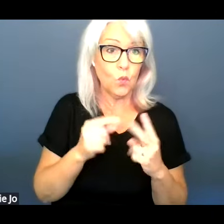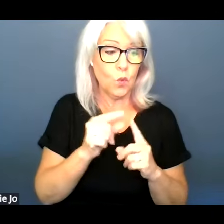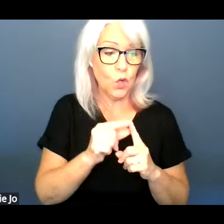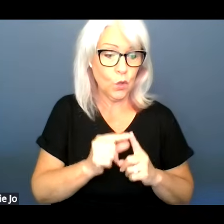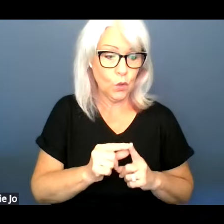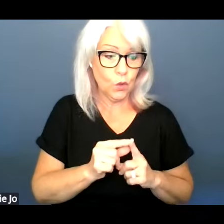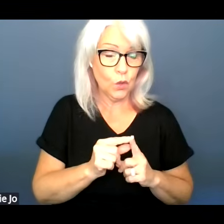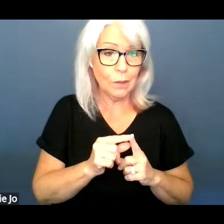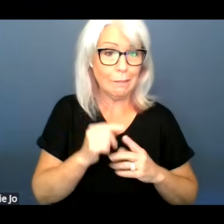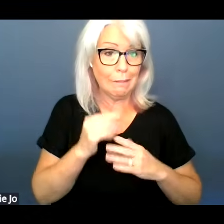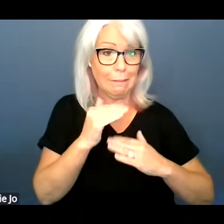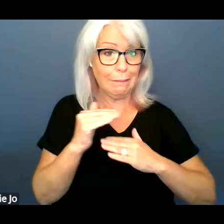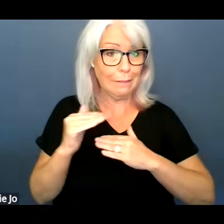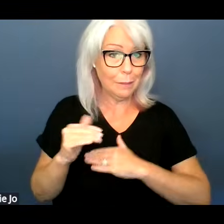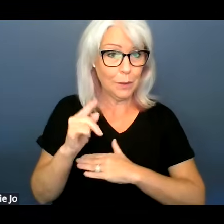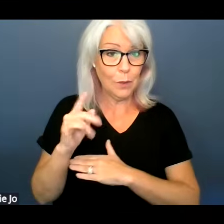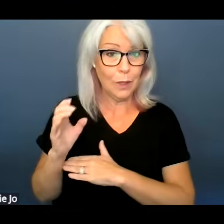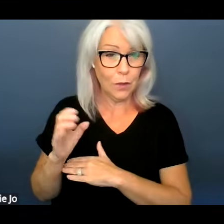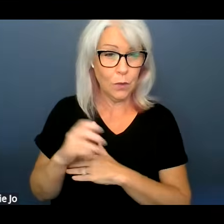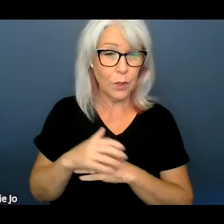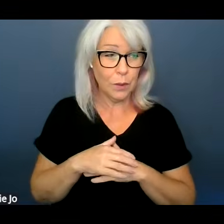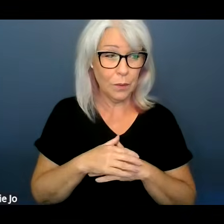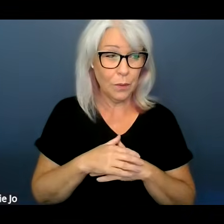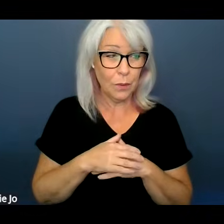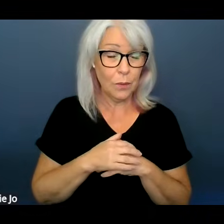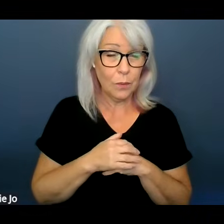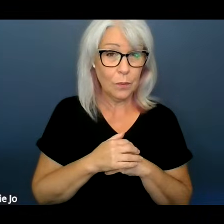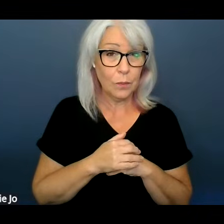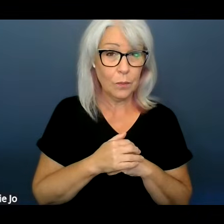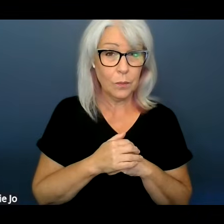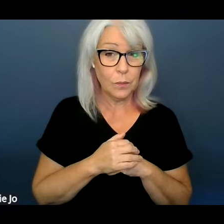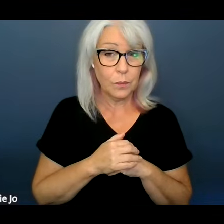Maybe, depends on how many words we have, right? So,